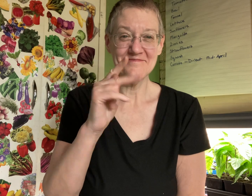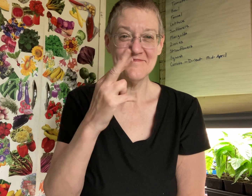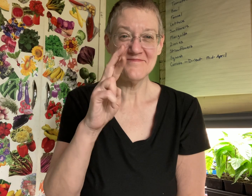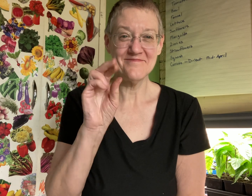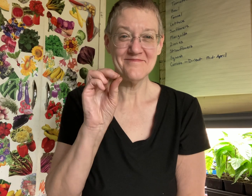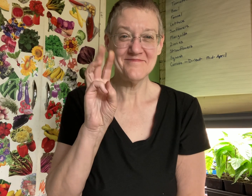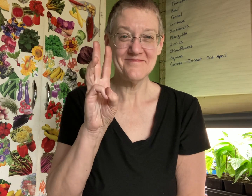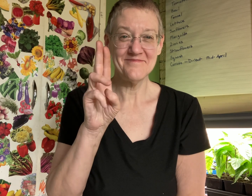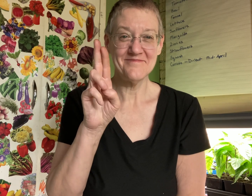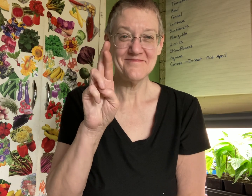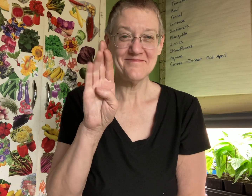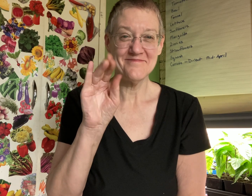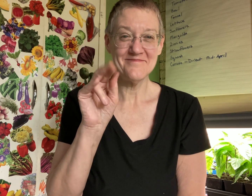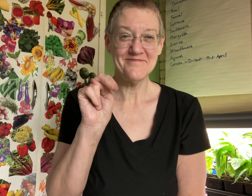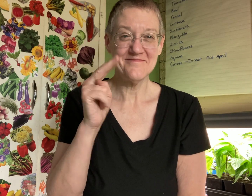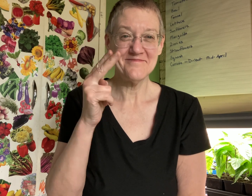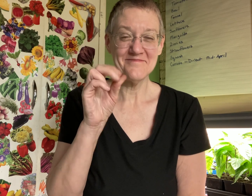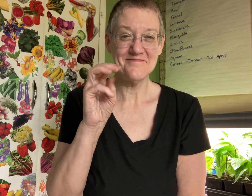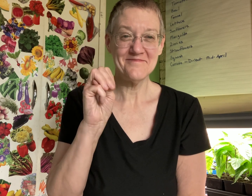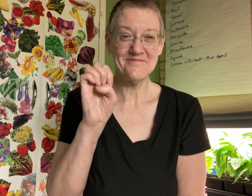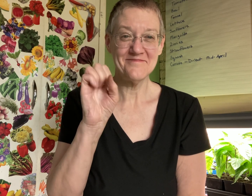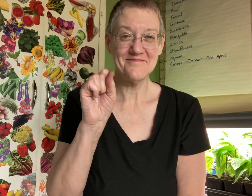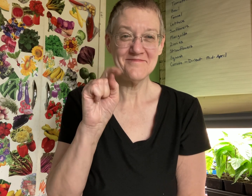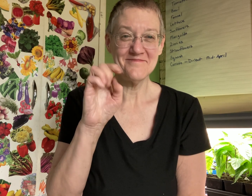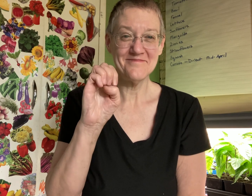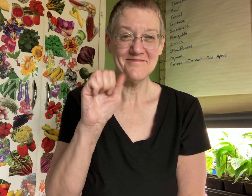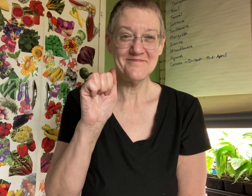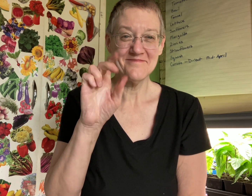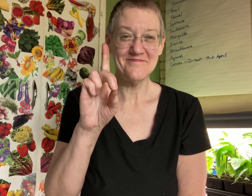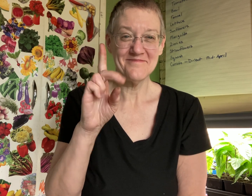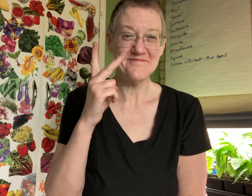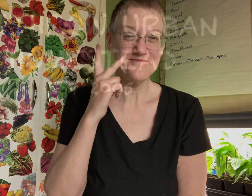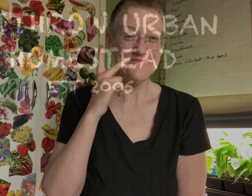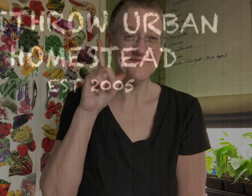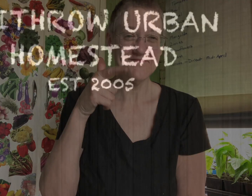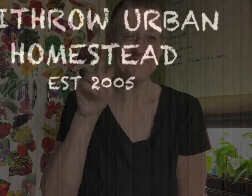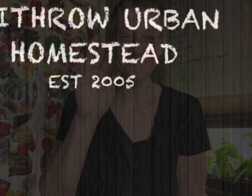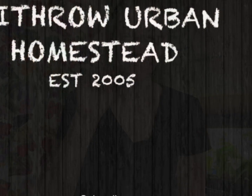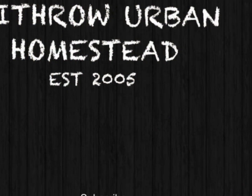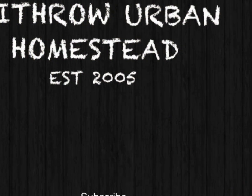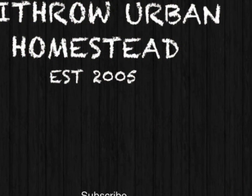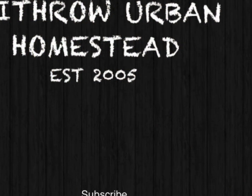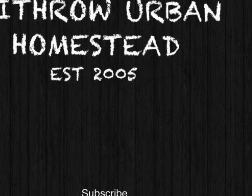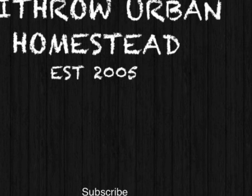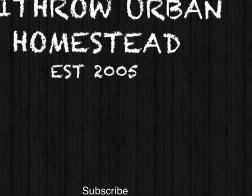Withrow Urban Homestead. See you later. Bye-bye.